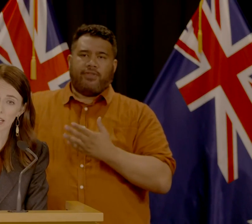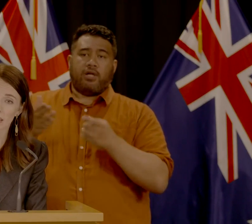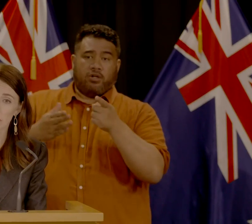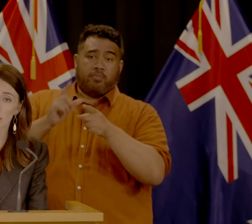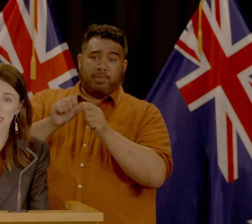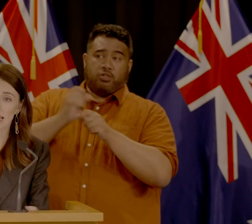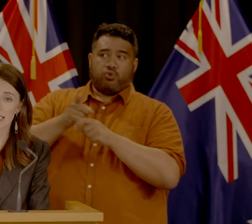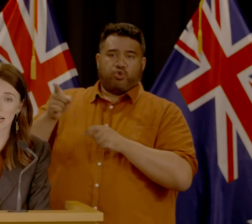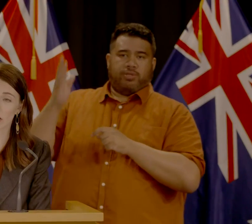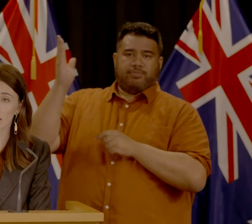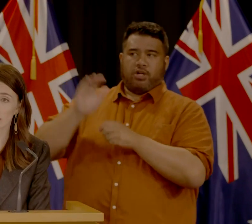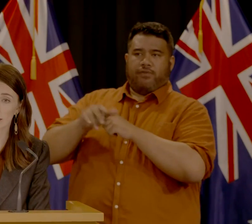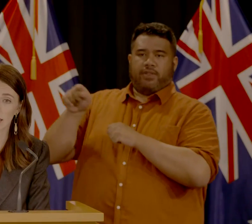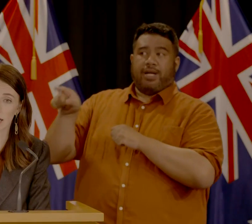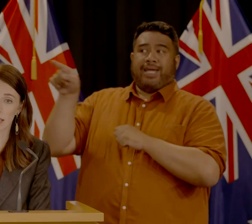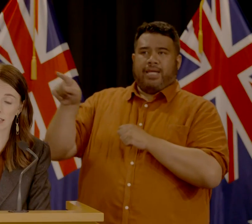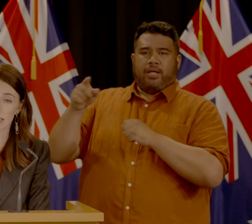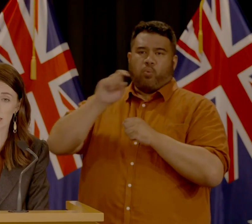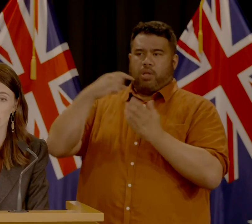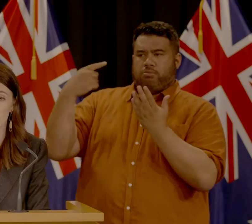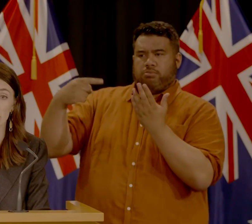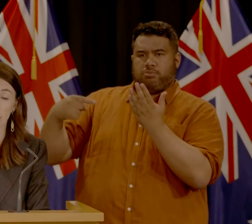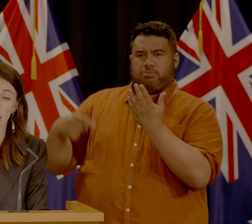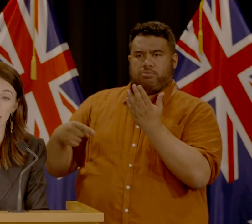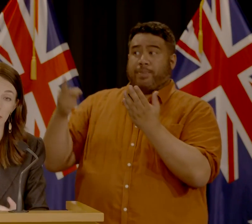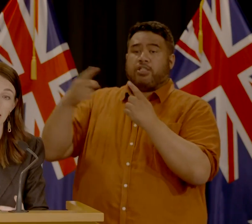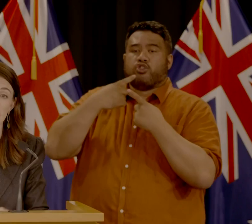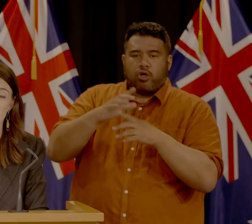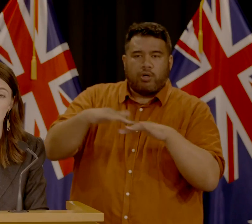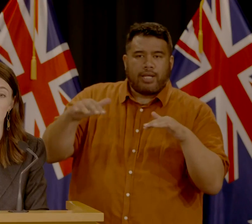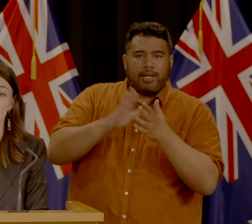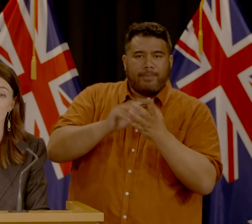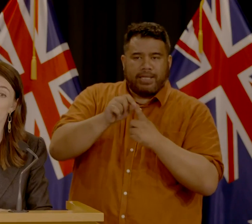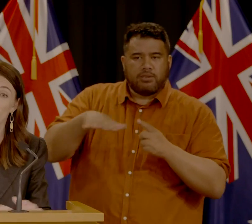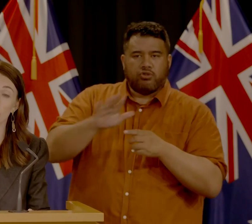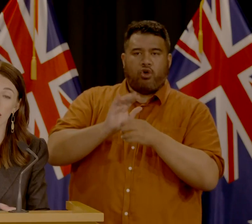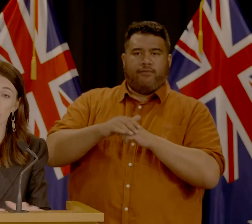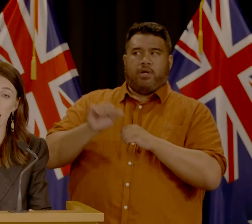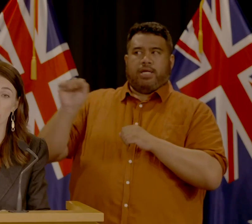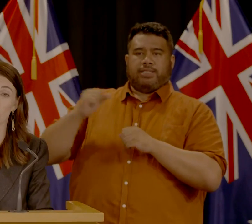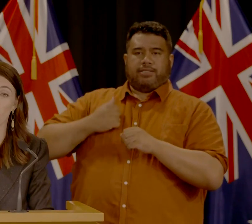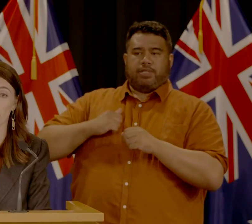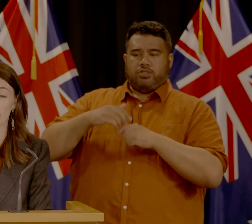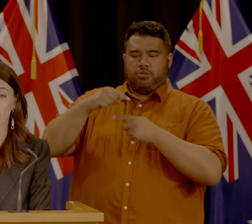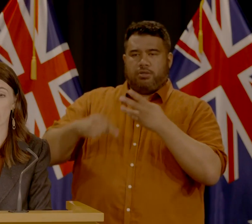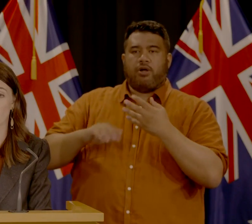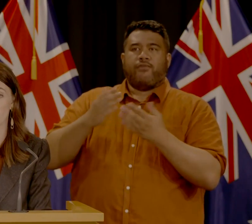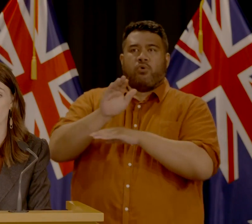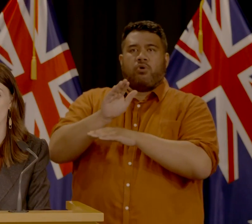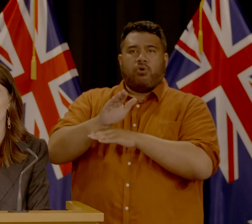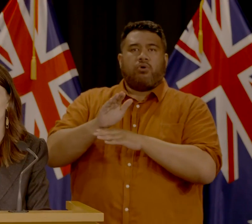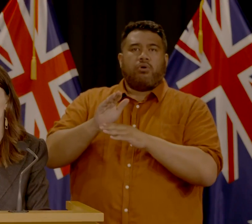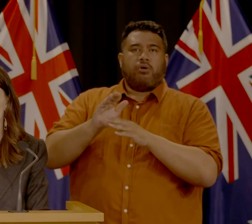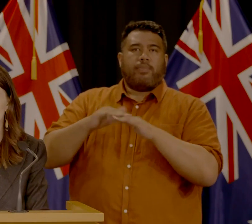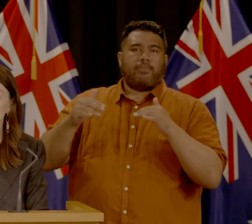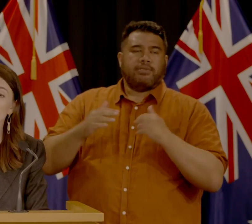Speaker of the House because he has outlined, at least to members of Parliament, some of his expectations of the way that Parliament will operate from now going